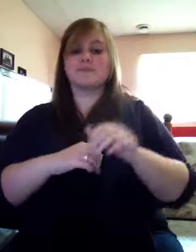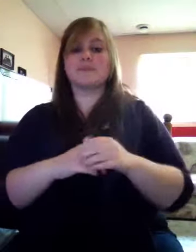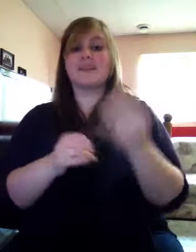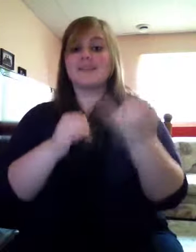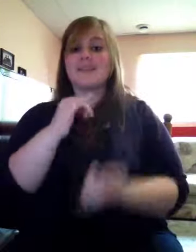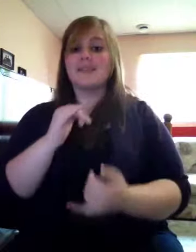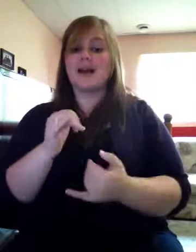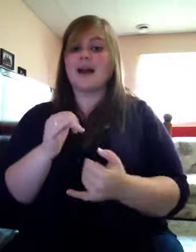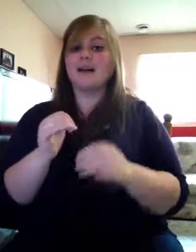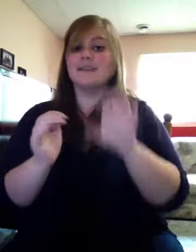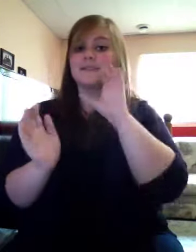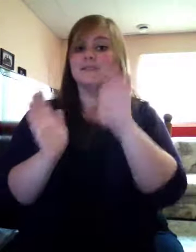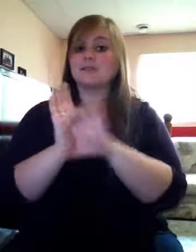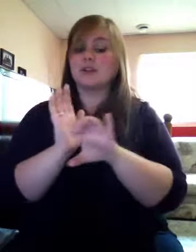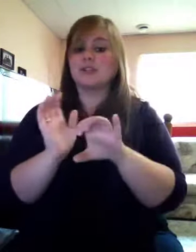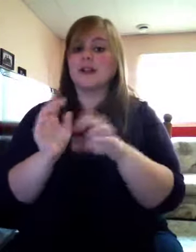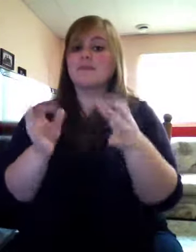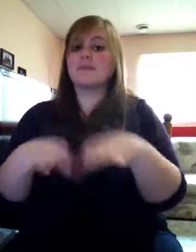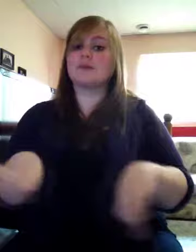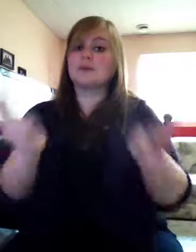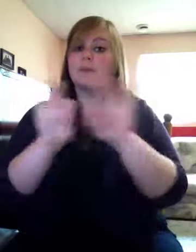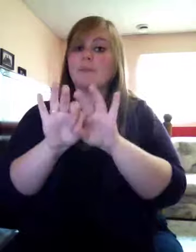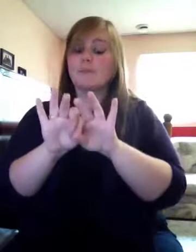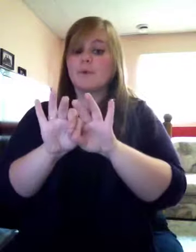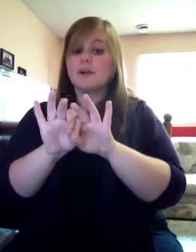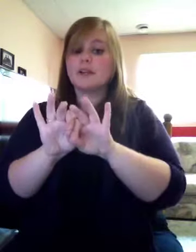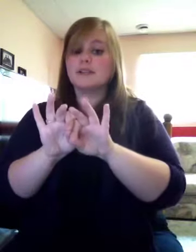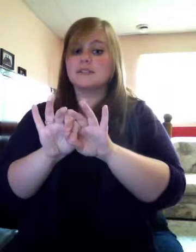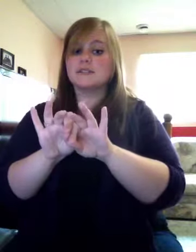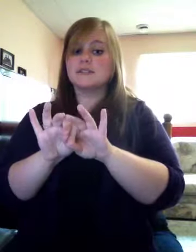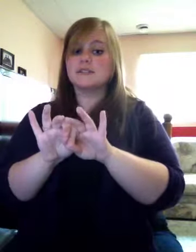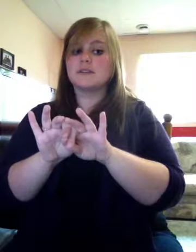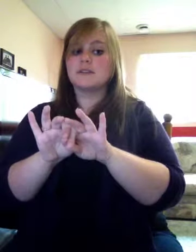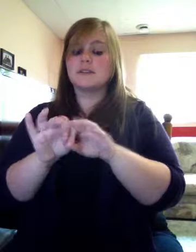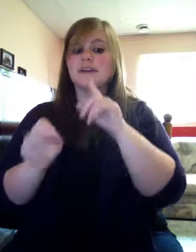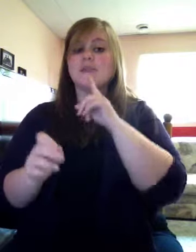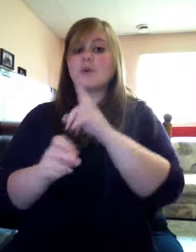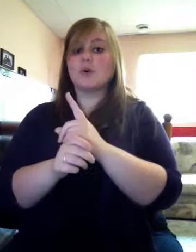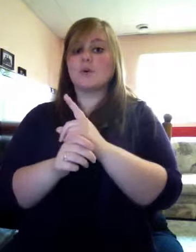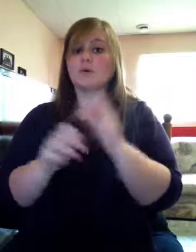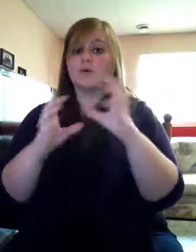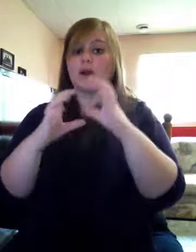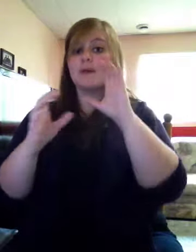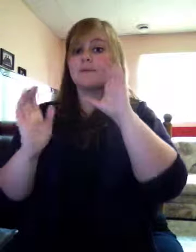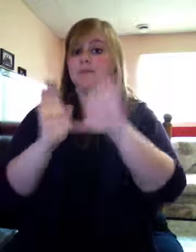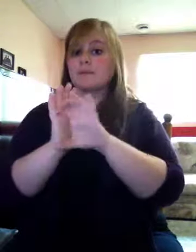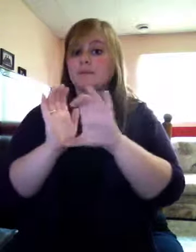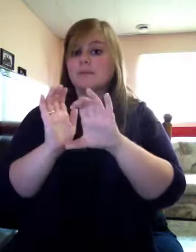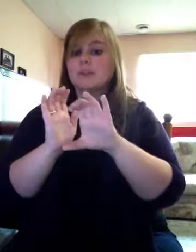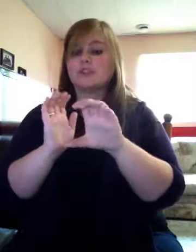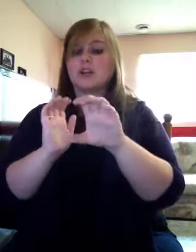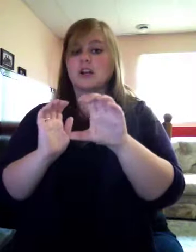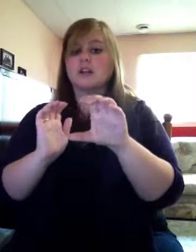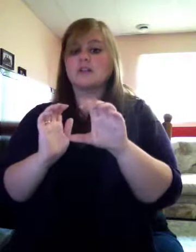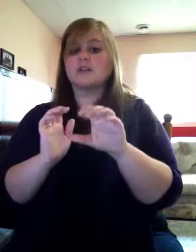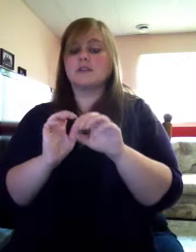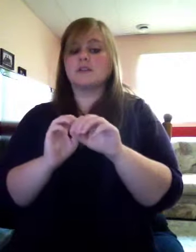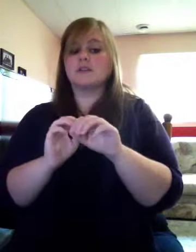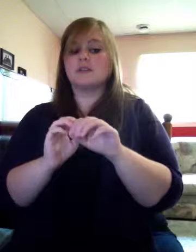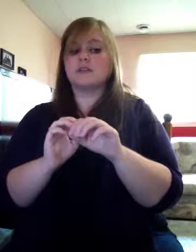the point that it's important to image the abdominal aortic aneurysm for an accurate dimension in the short-axis configuration, but it's also very important to